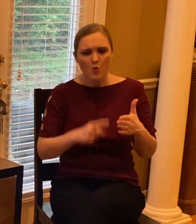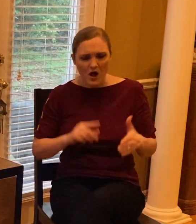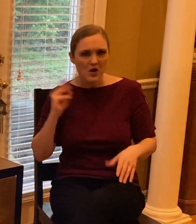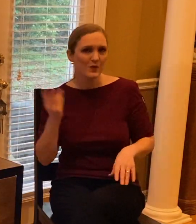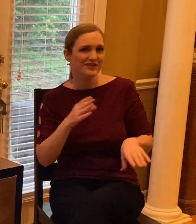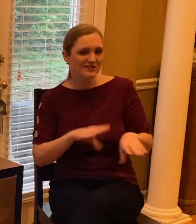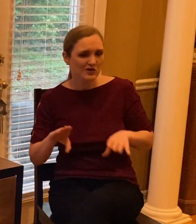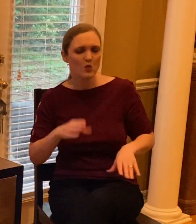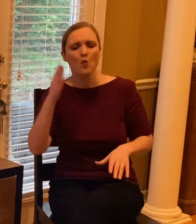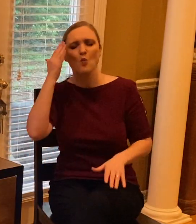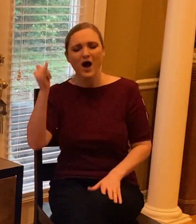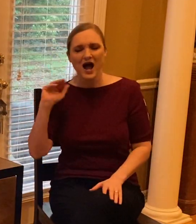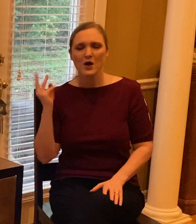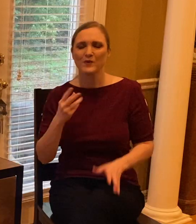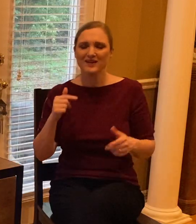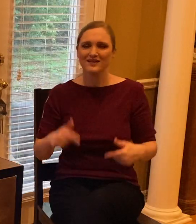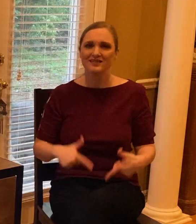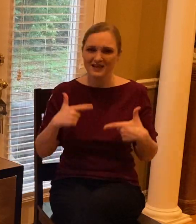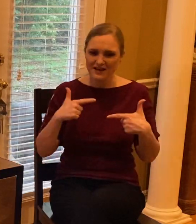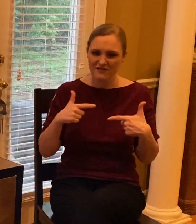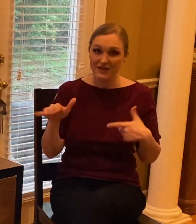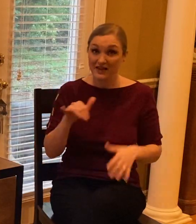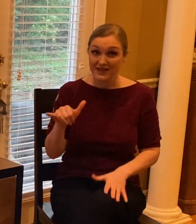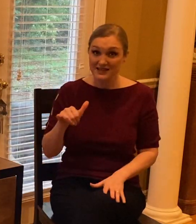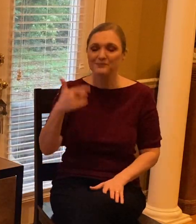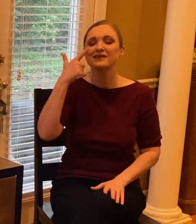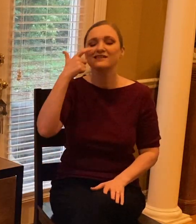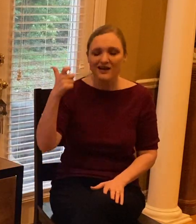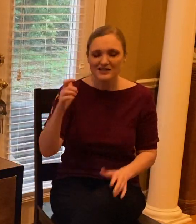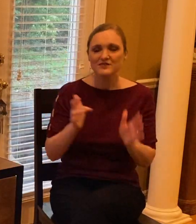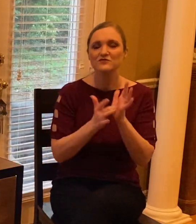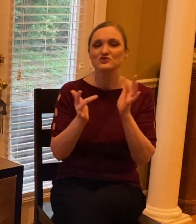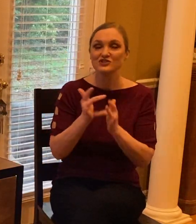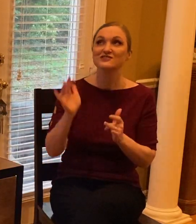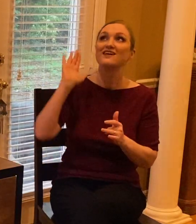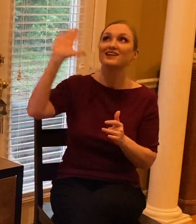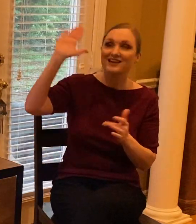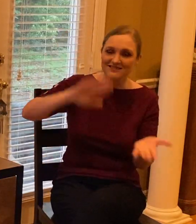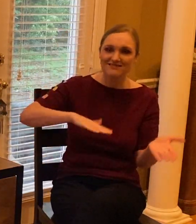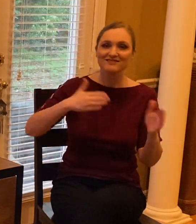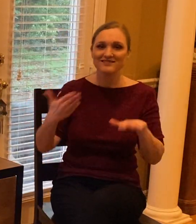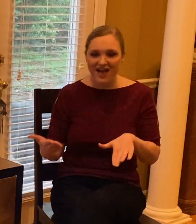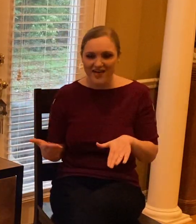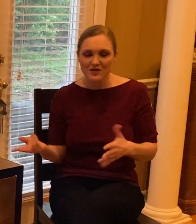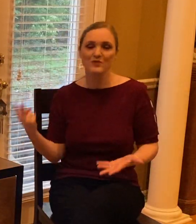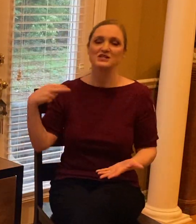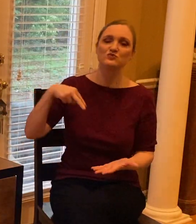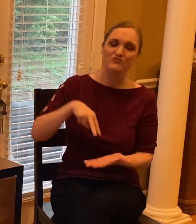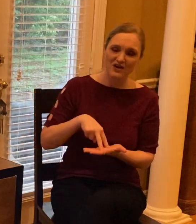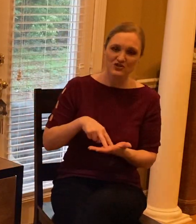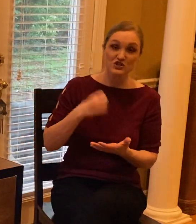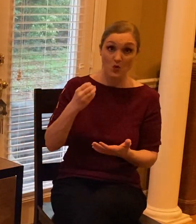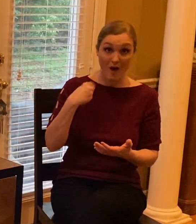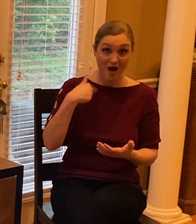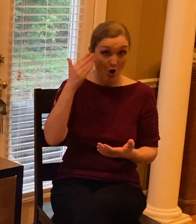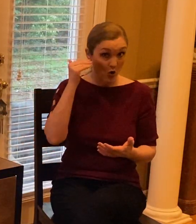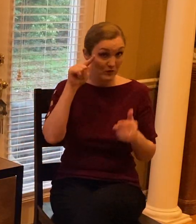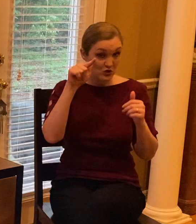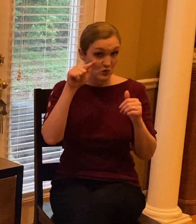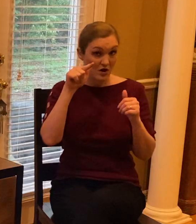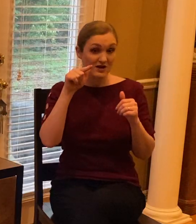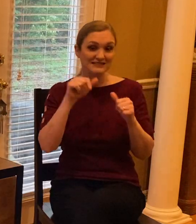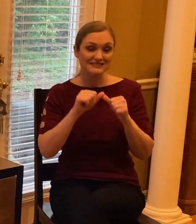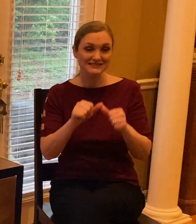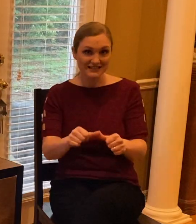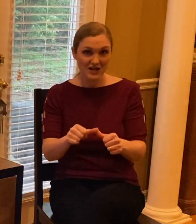why we live the way that we do, because of what Jesus did for us in his death, in his resurrection. And so I hope you're still making the